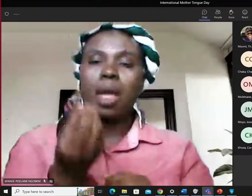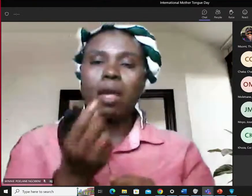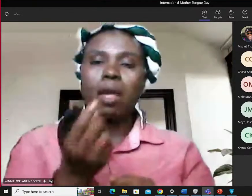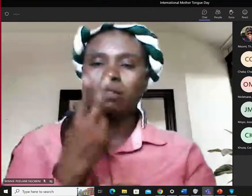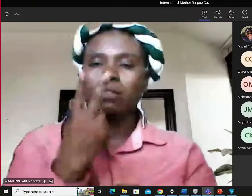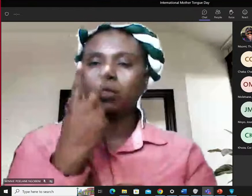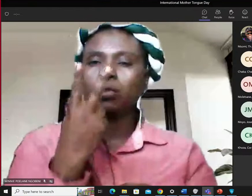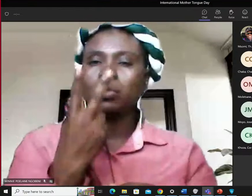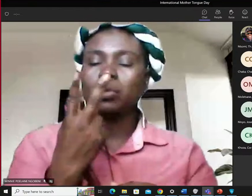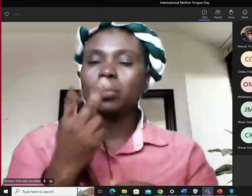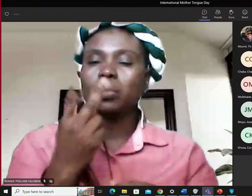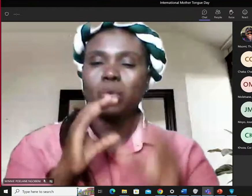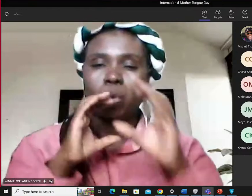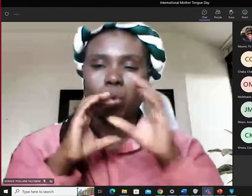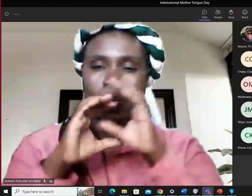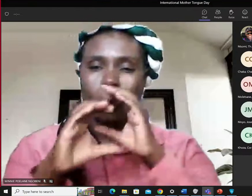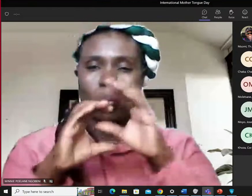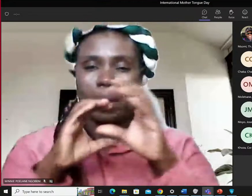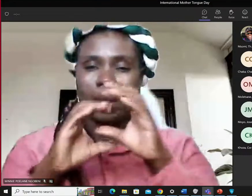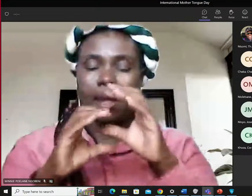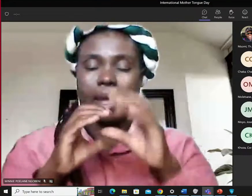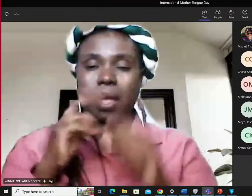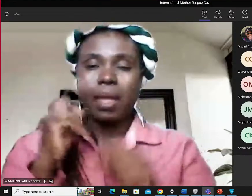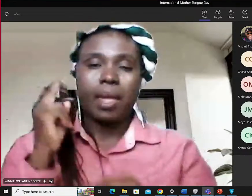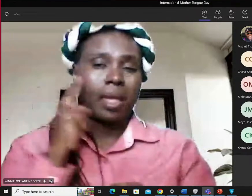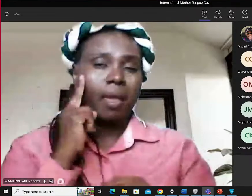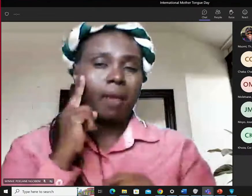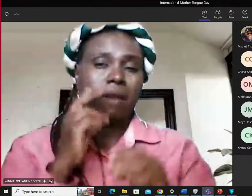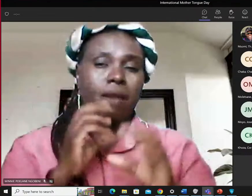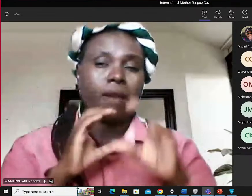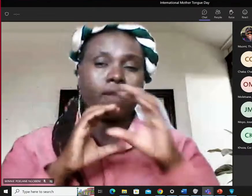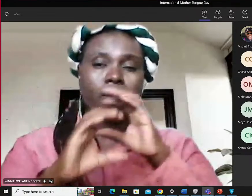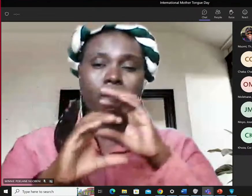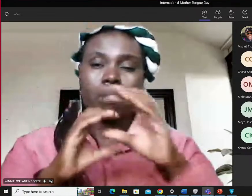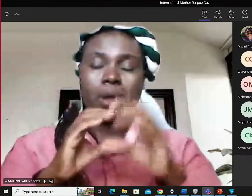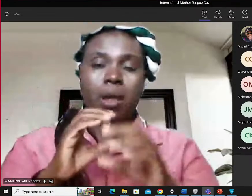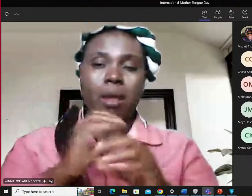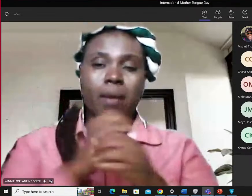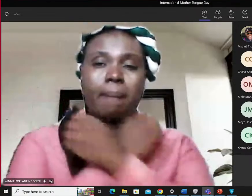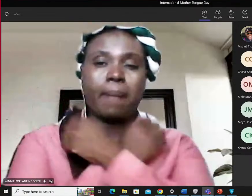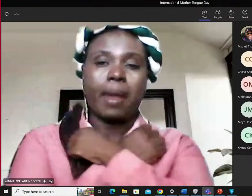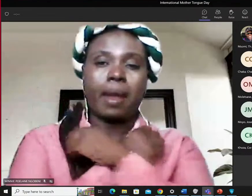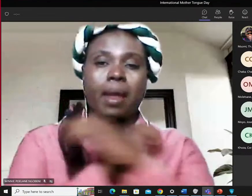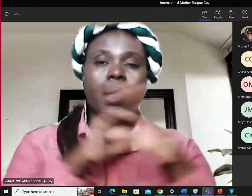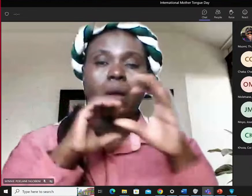communication. The deaf communicate, the parent communicate. It goes like this.